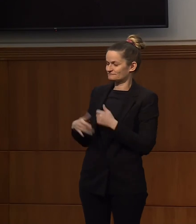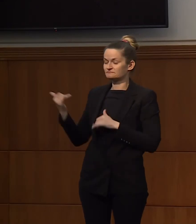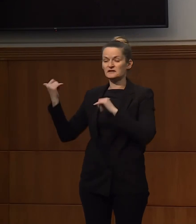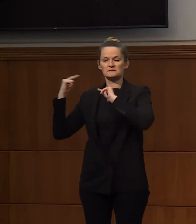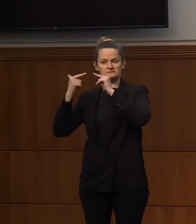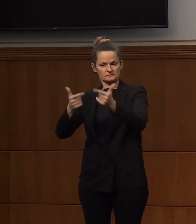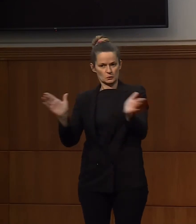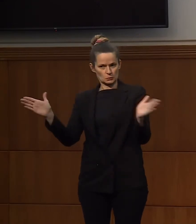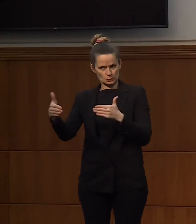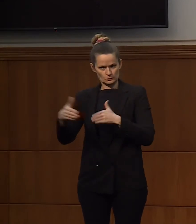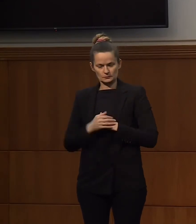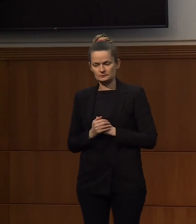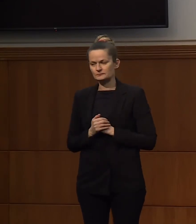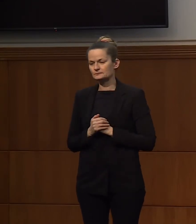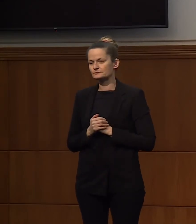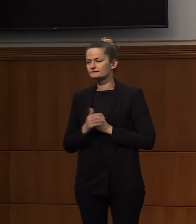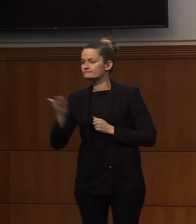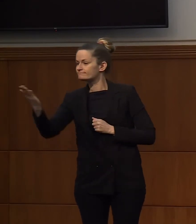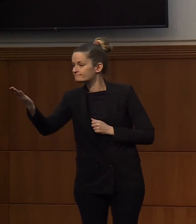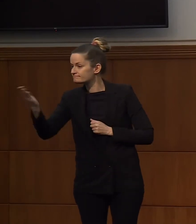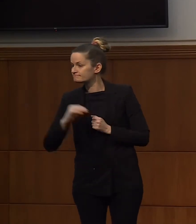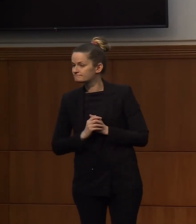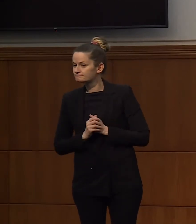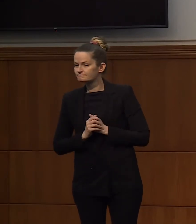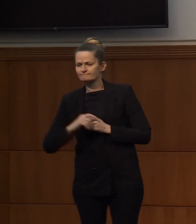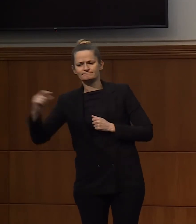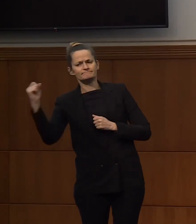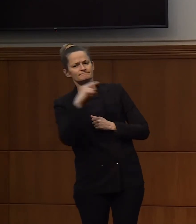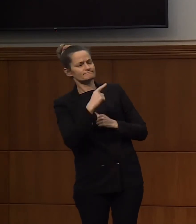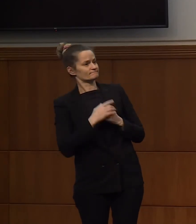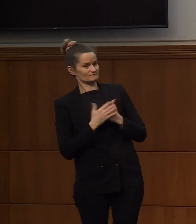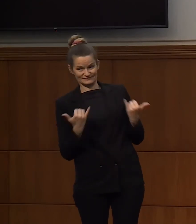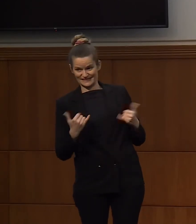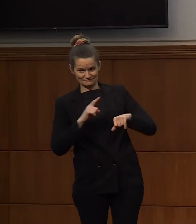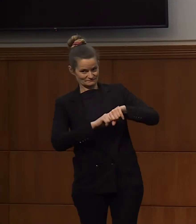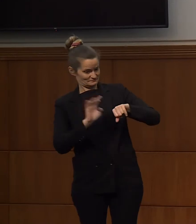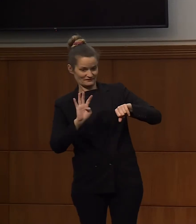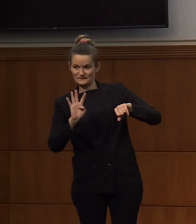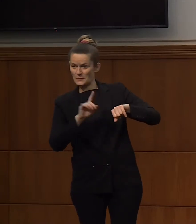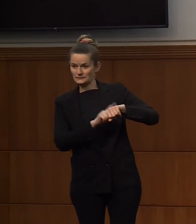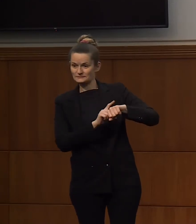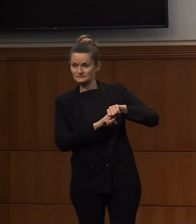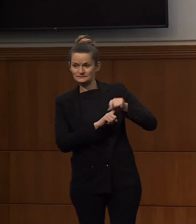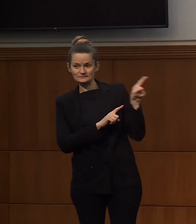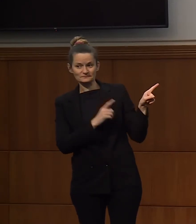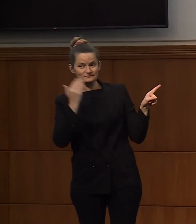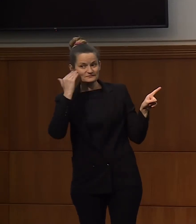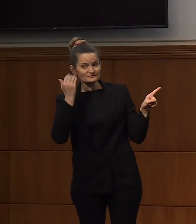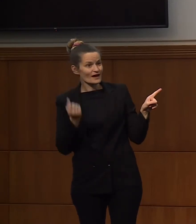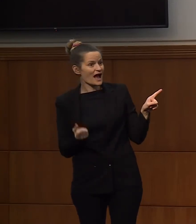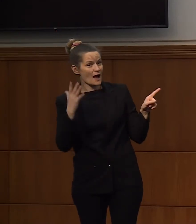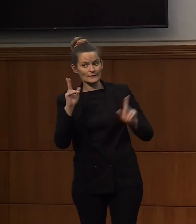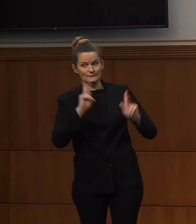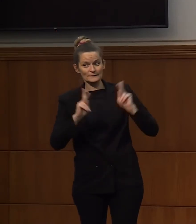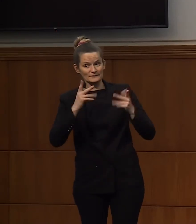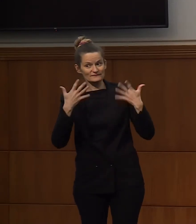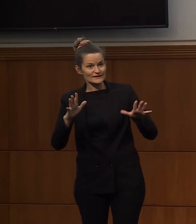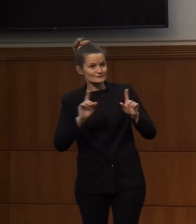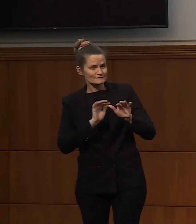Hey, just out of curiosity, as of 4 o'clock, do you have a number for voter turnout in the state as of right now? We do not.